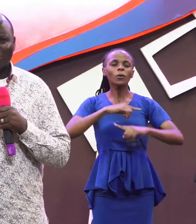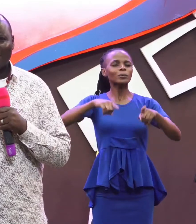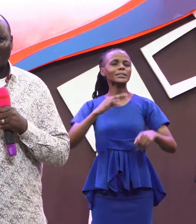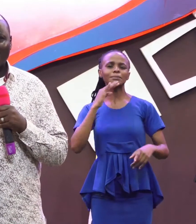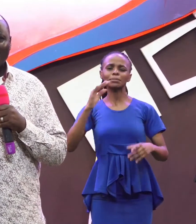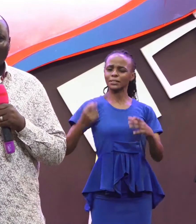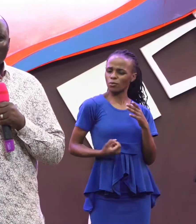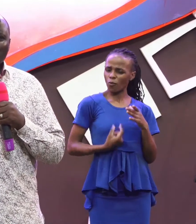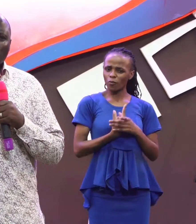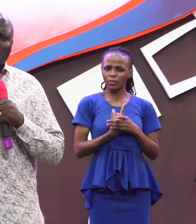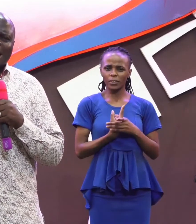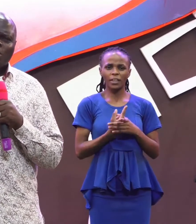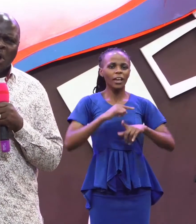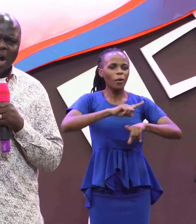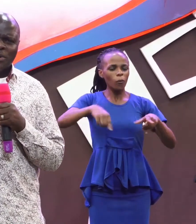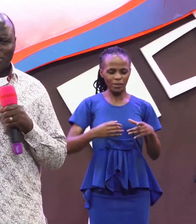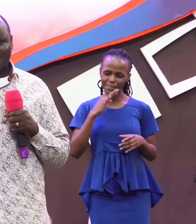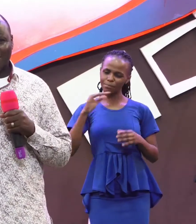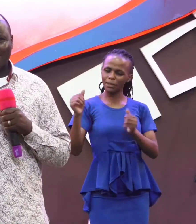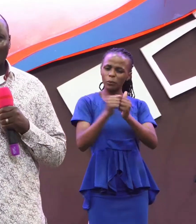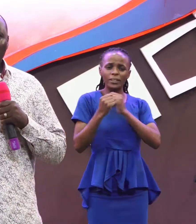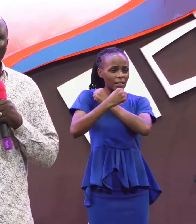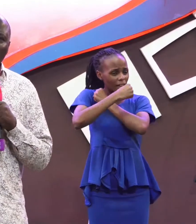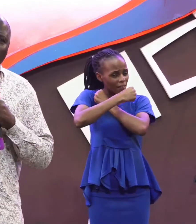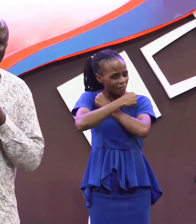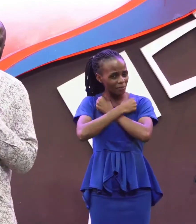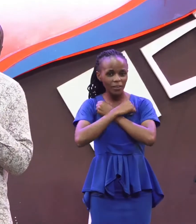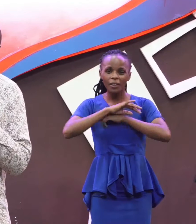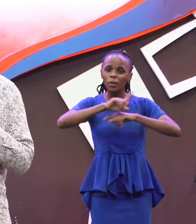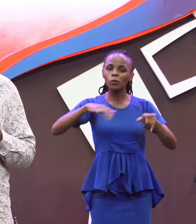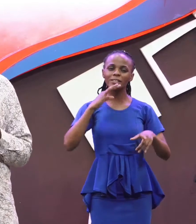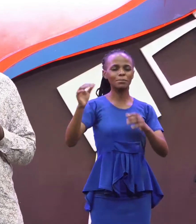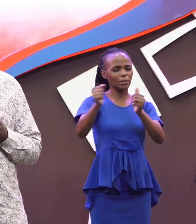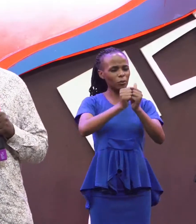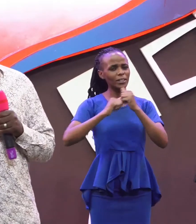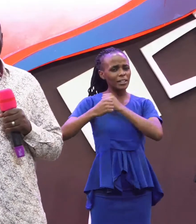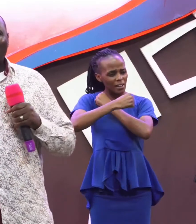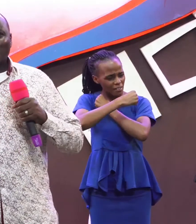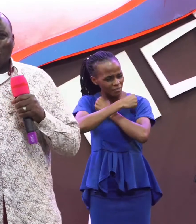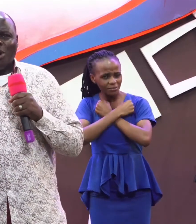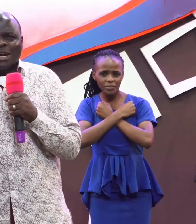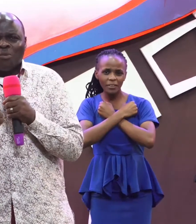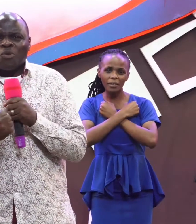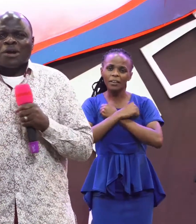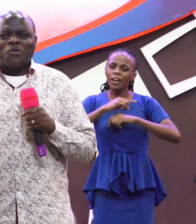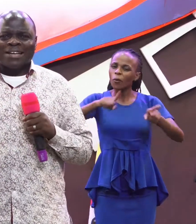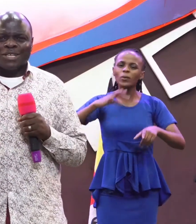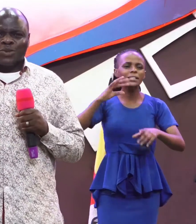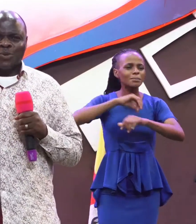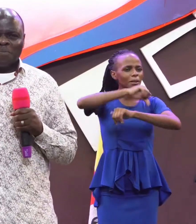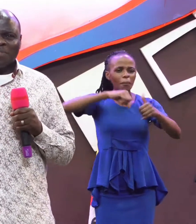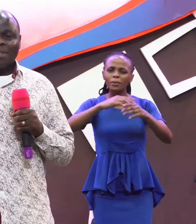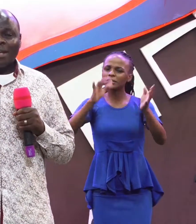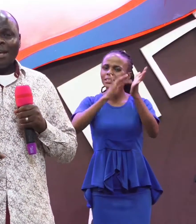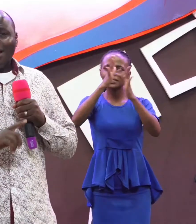We speak broadly. Twogeza mukwano. We speak with love. Twogeza kwagala. We speak with love. Tulowoza ku mukwano gwa Yesu. We